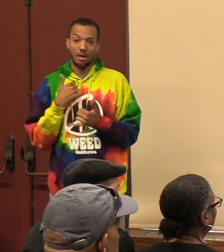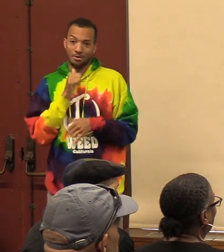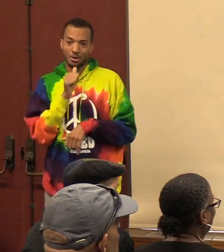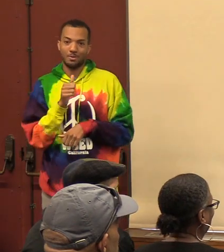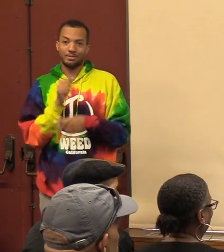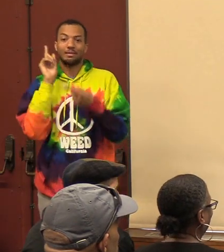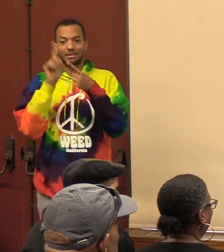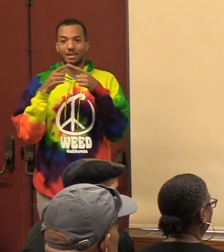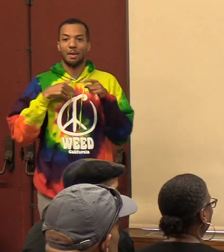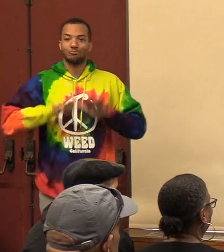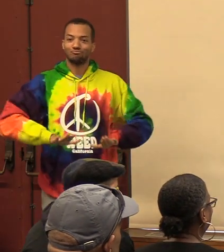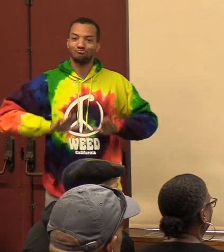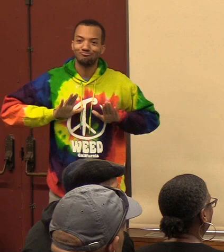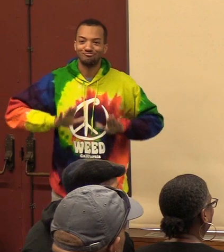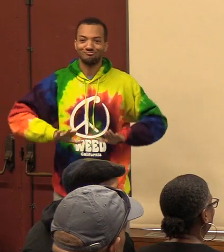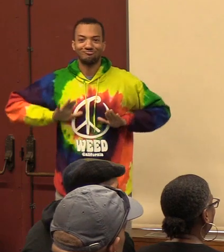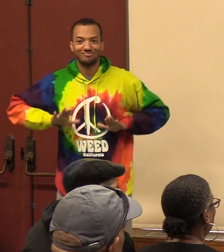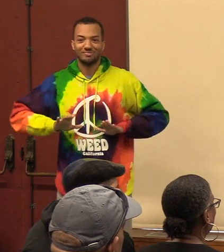push-ups.